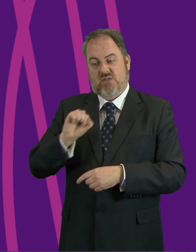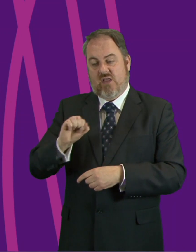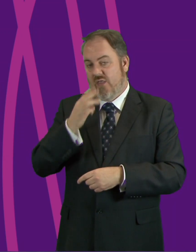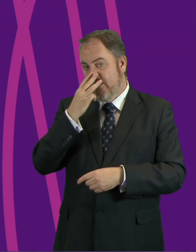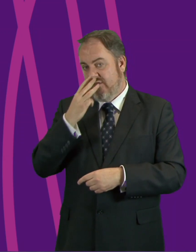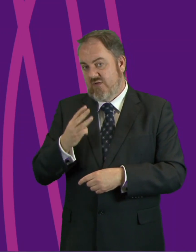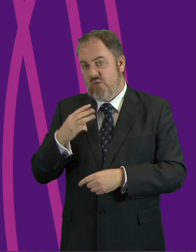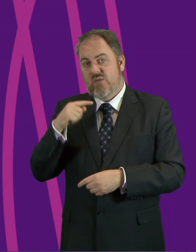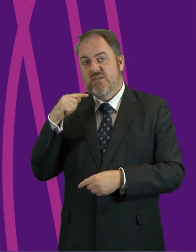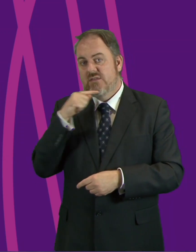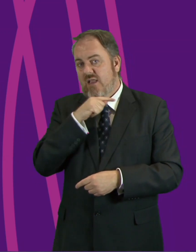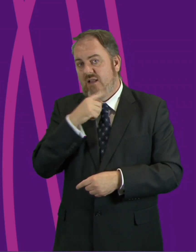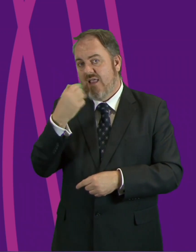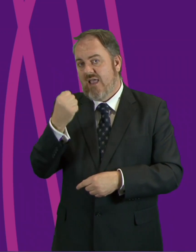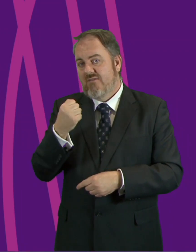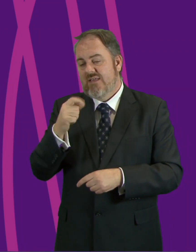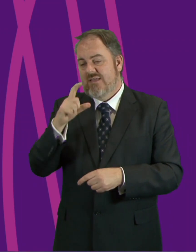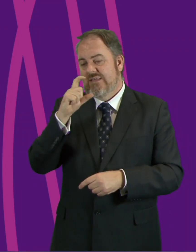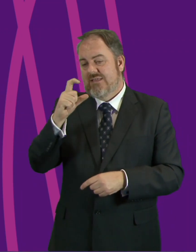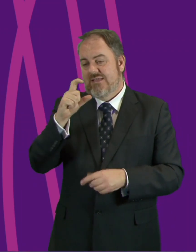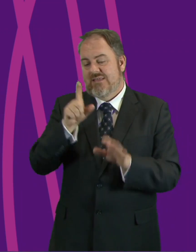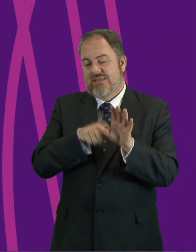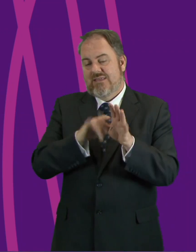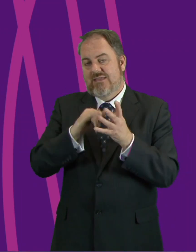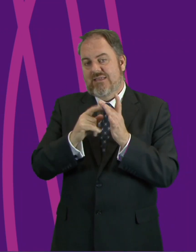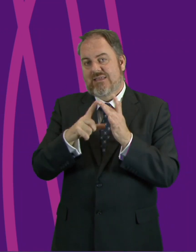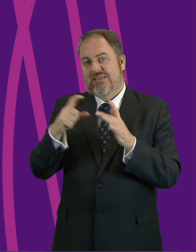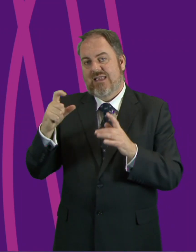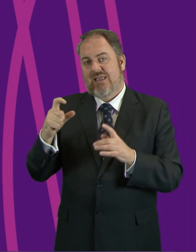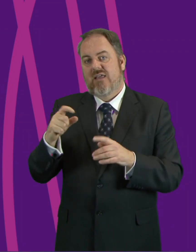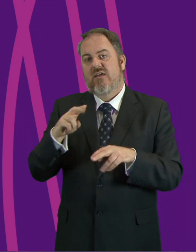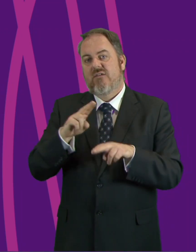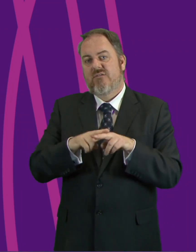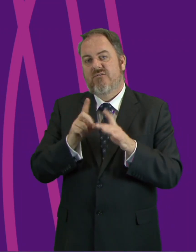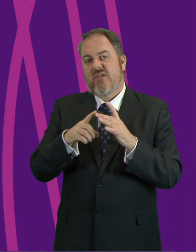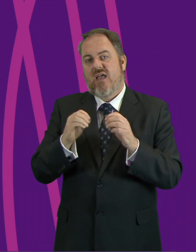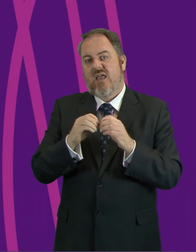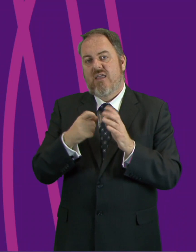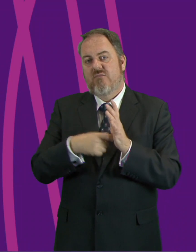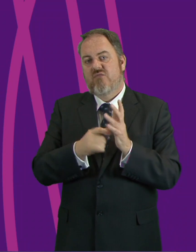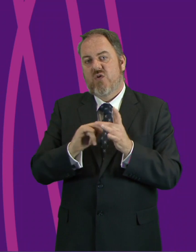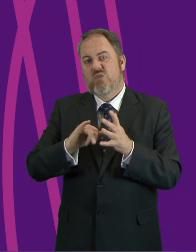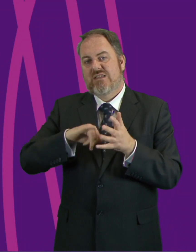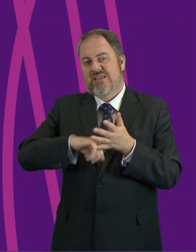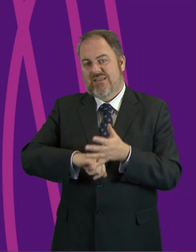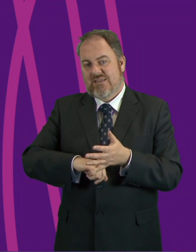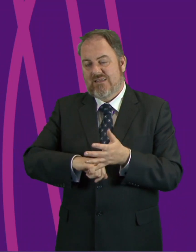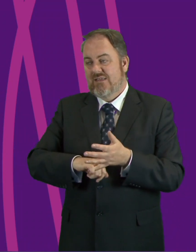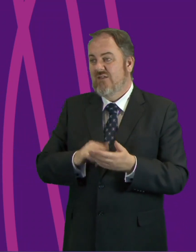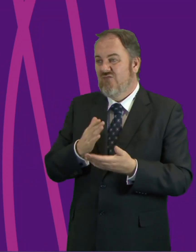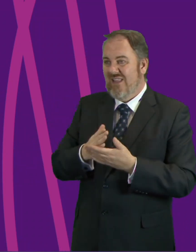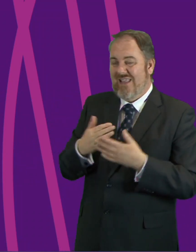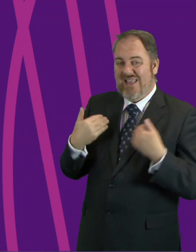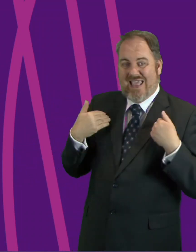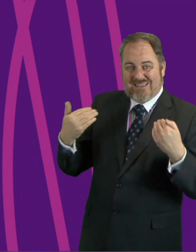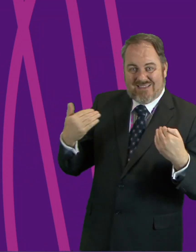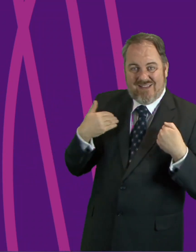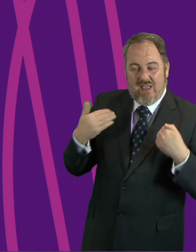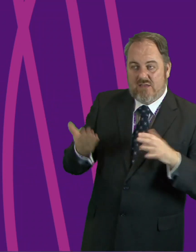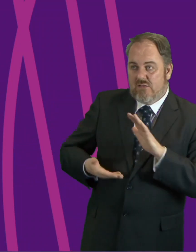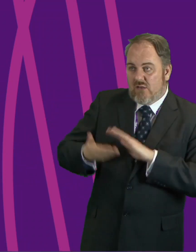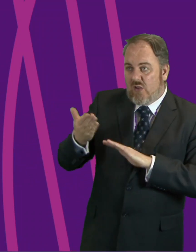she's worried about what the immediate future may hold. She was keen to stress to me that outdoor exercise is key to keeping him well, very similar to